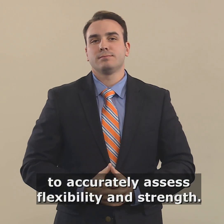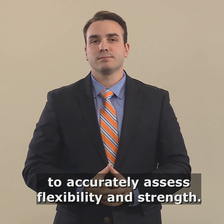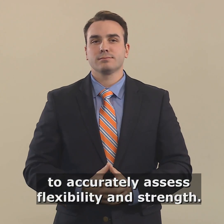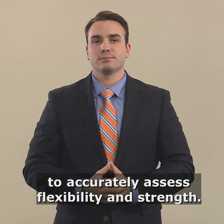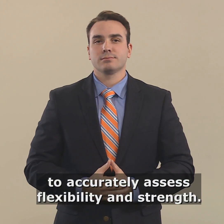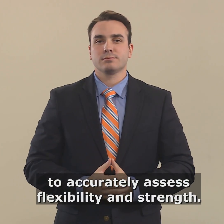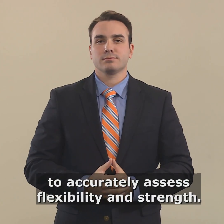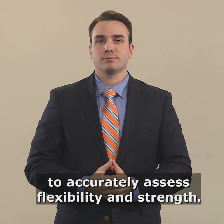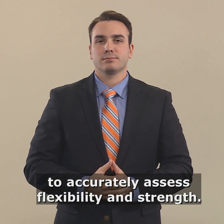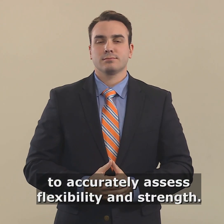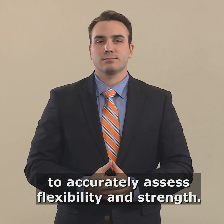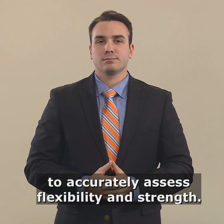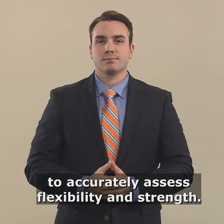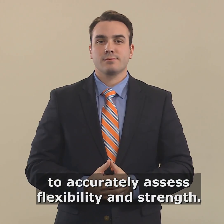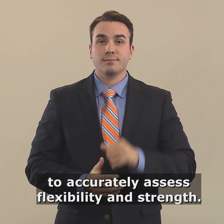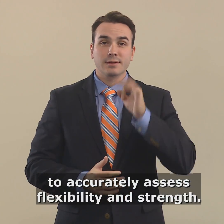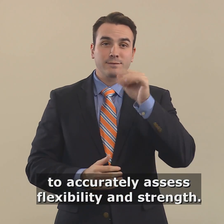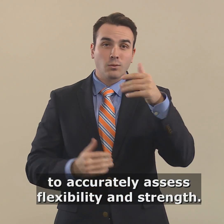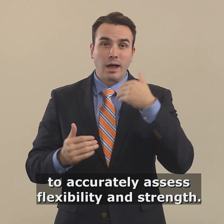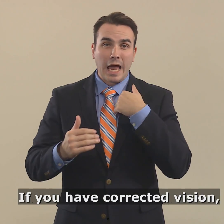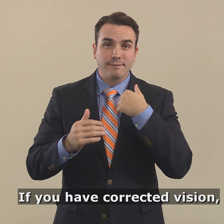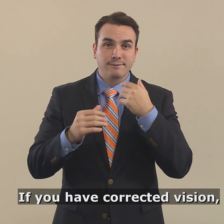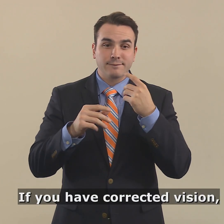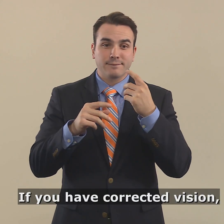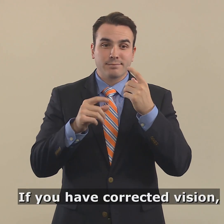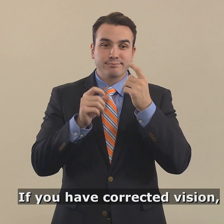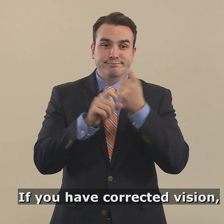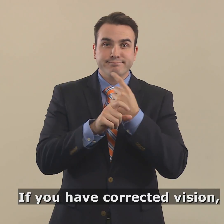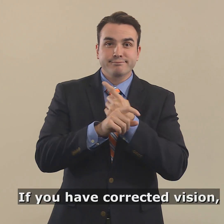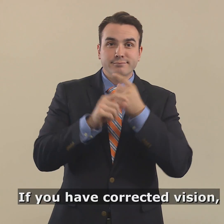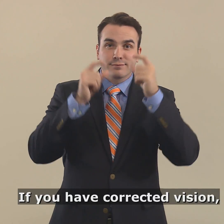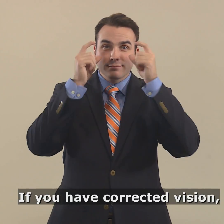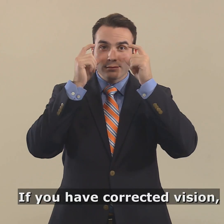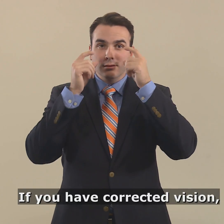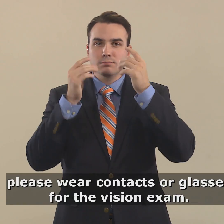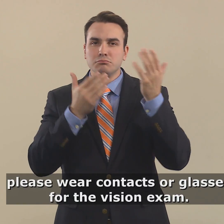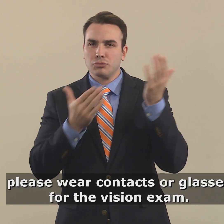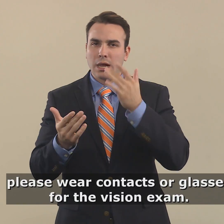assess flexibility and strength. If you have corrected vision, please wear